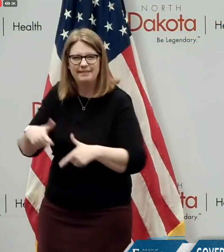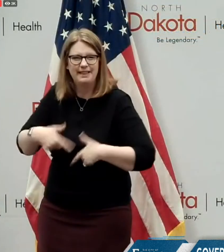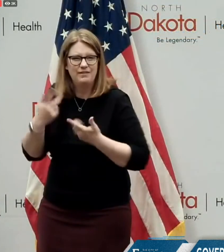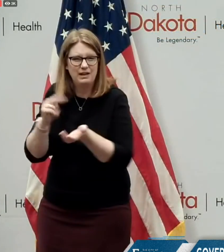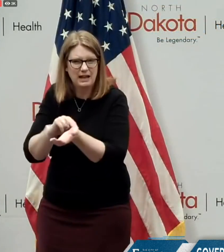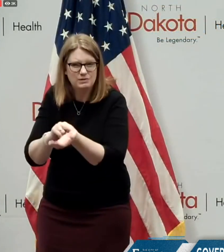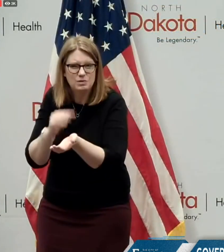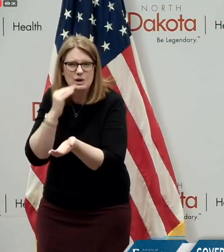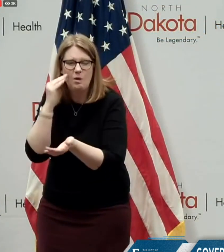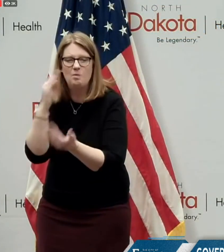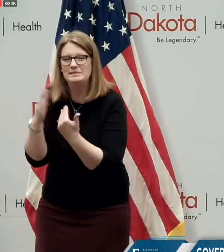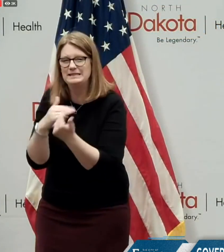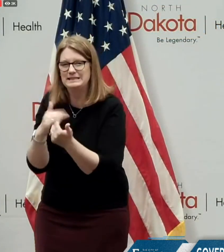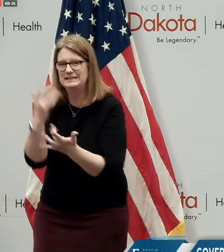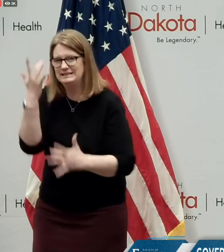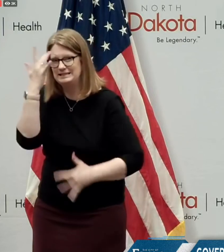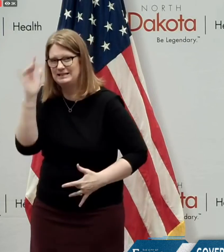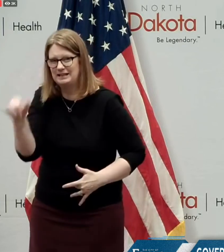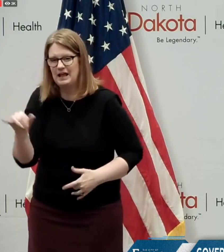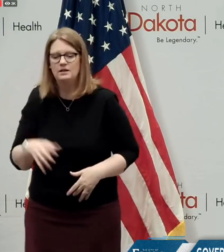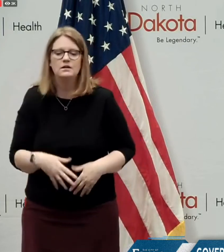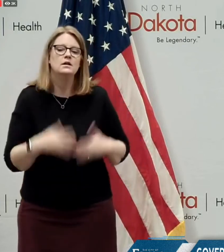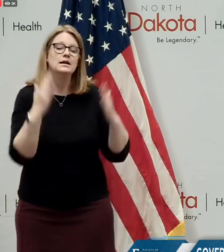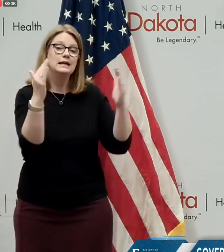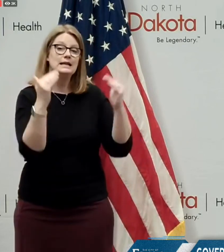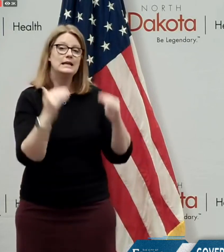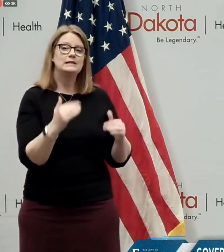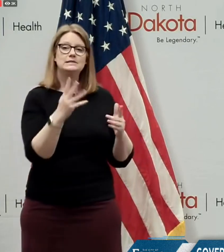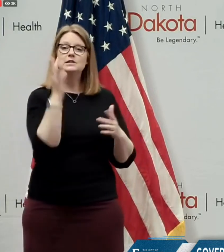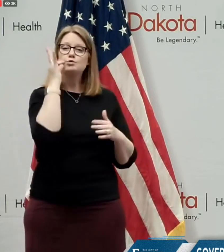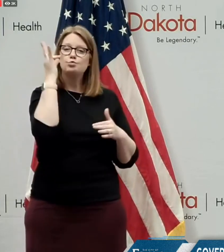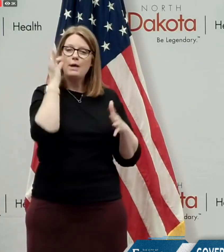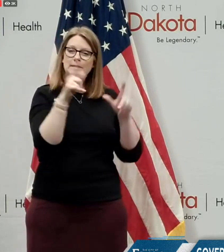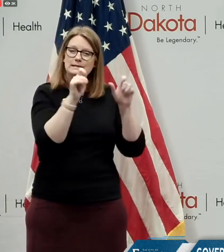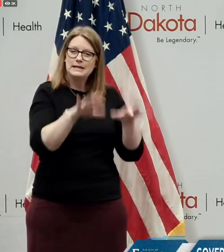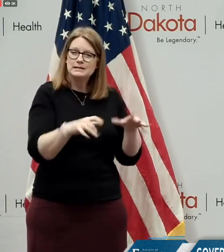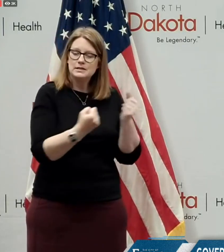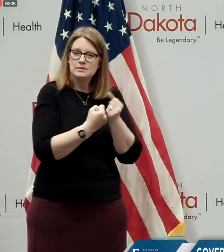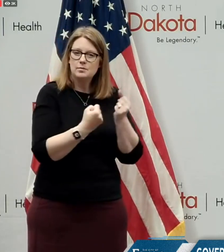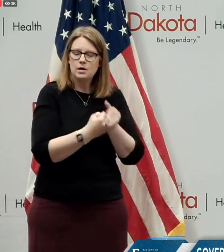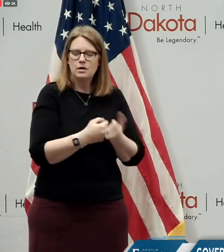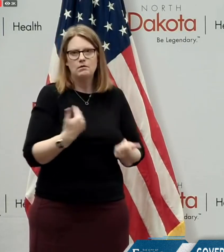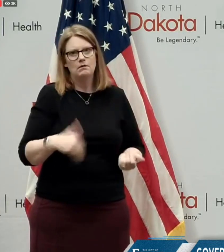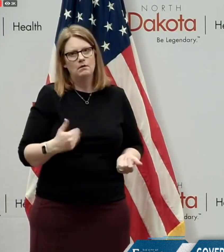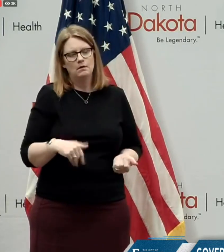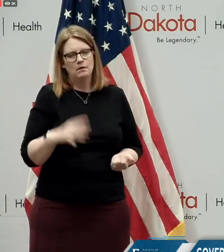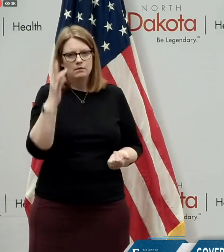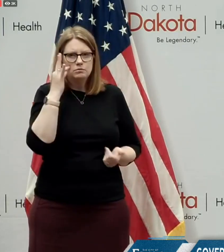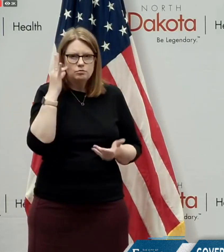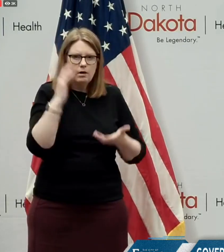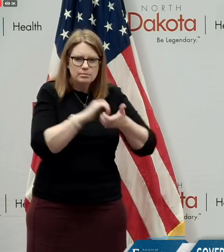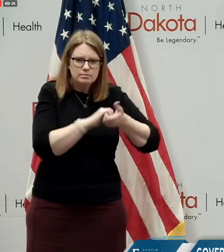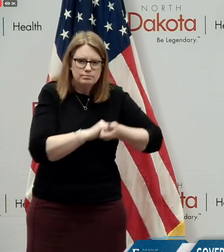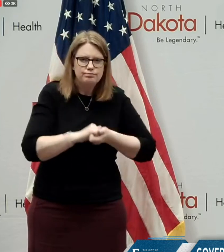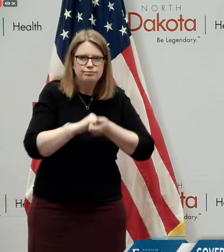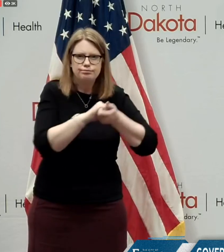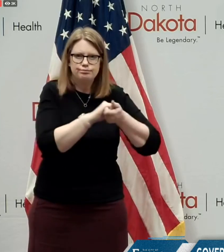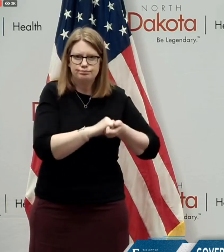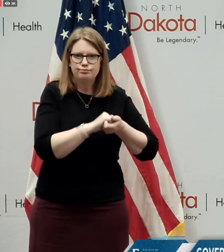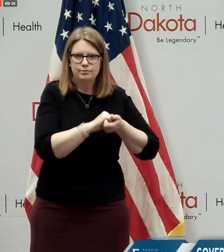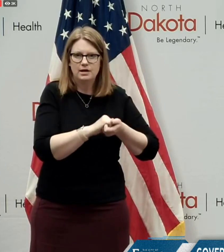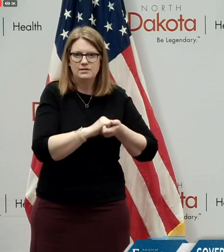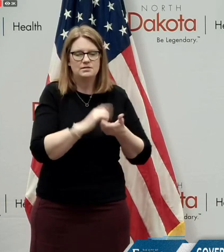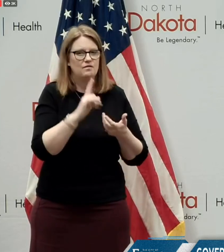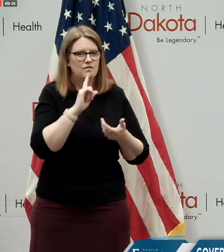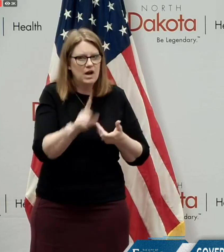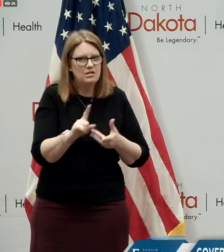up, we want to talk about tribal testing and support. As you know, tribal engagement is one of the 5 strategic initiatives of our administration.